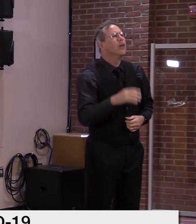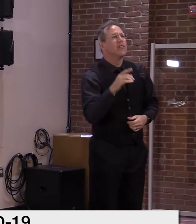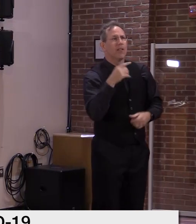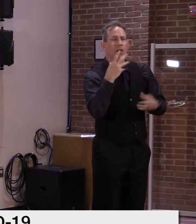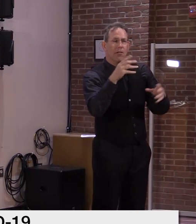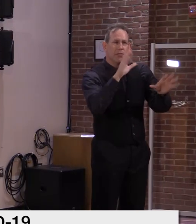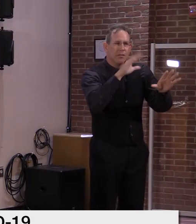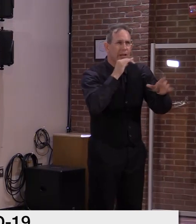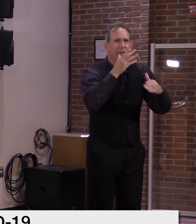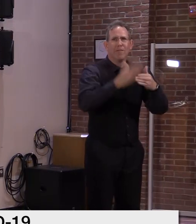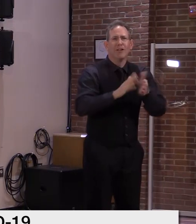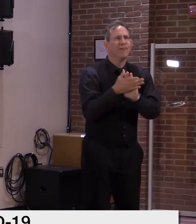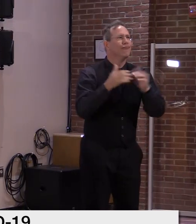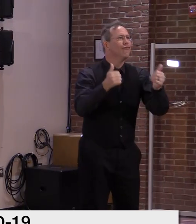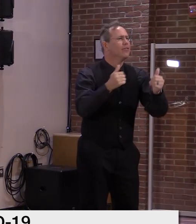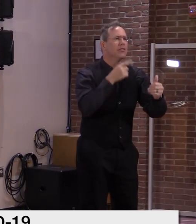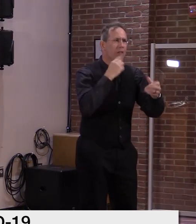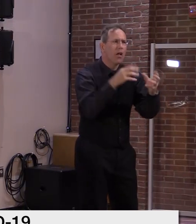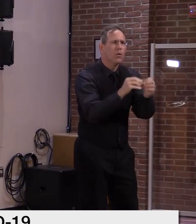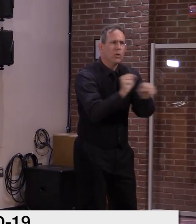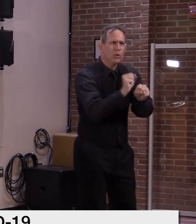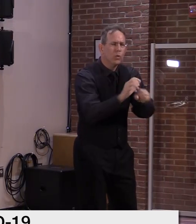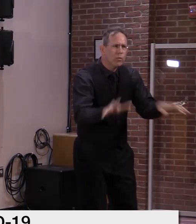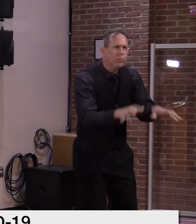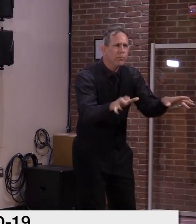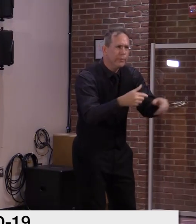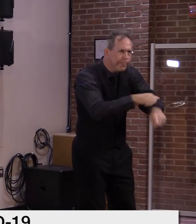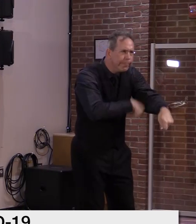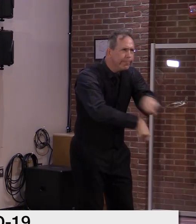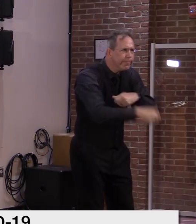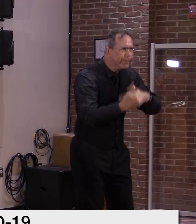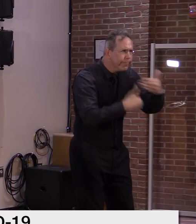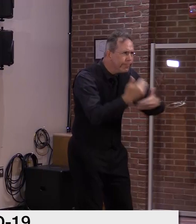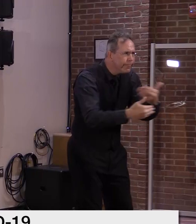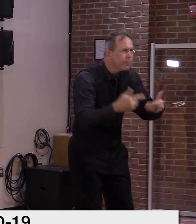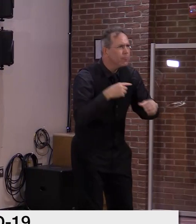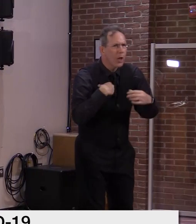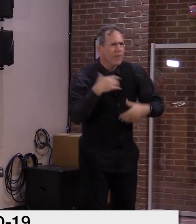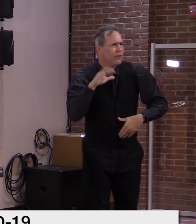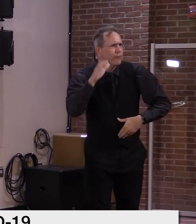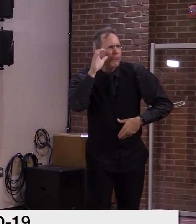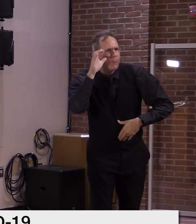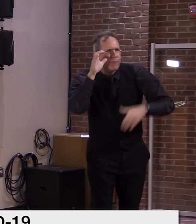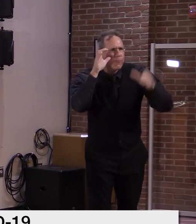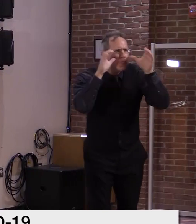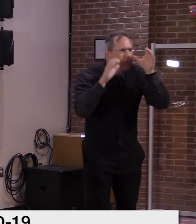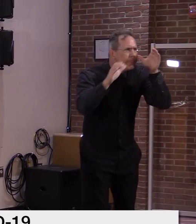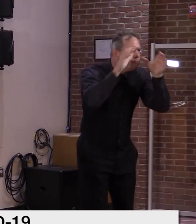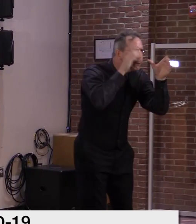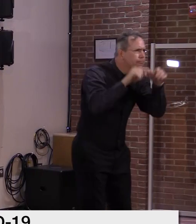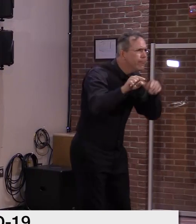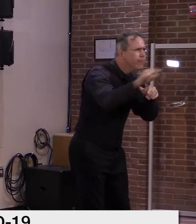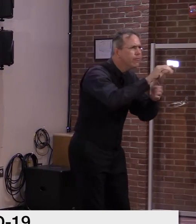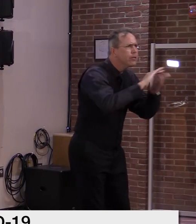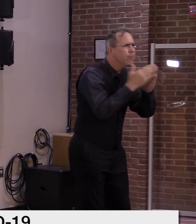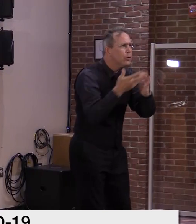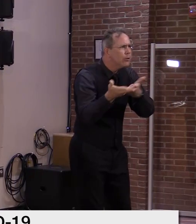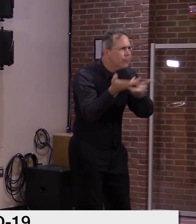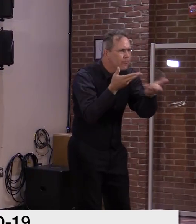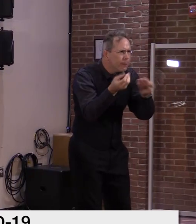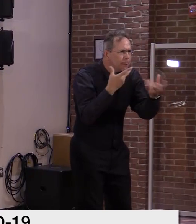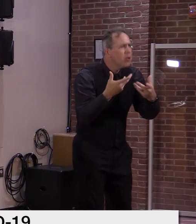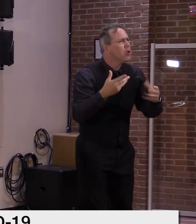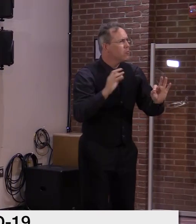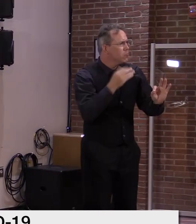to do. We are listening to what Vermonters have to say. Part of our effective vaccination strategy is to meet